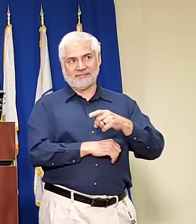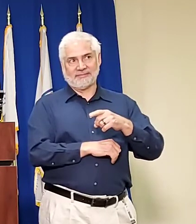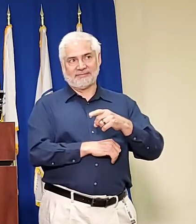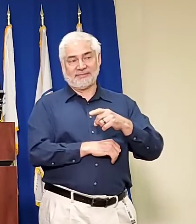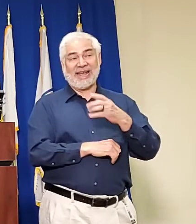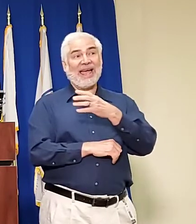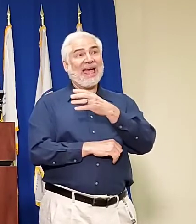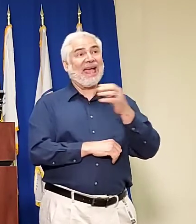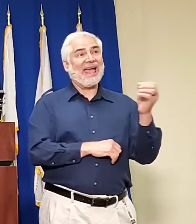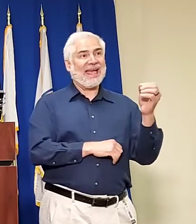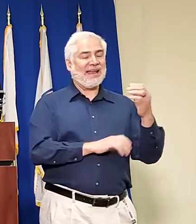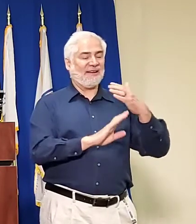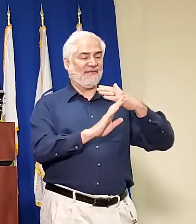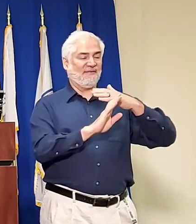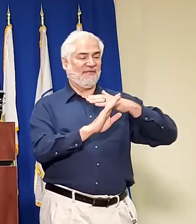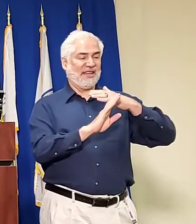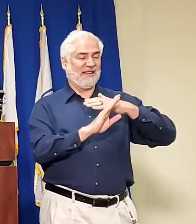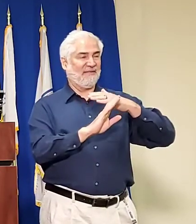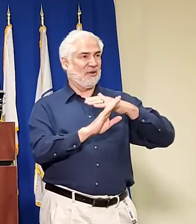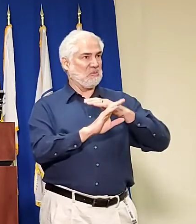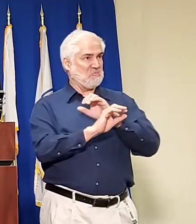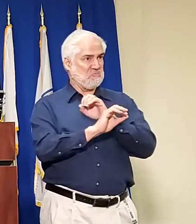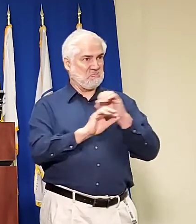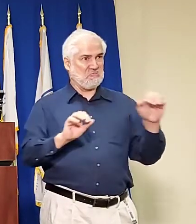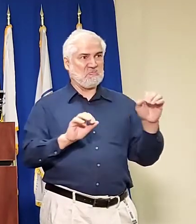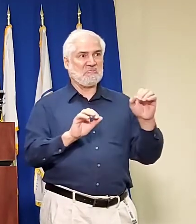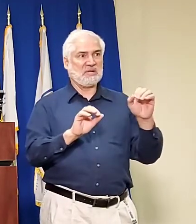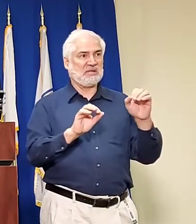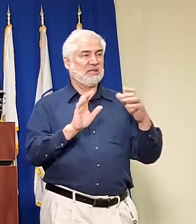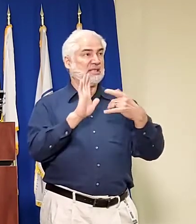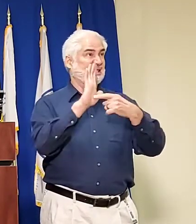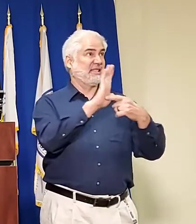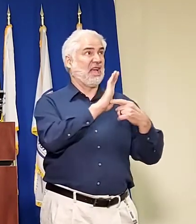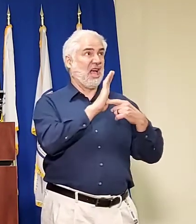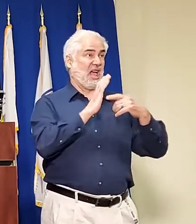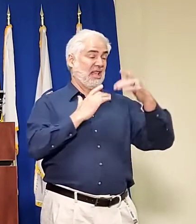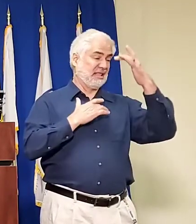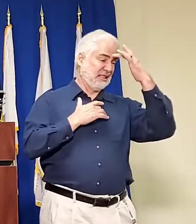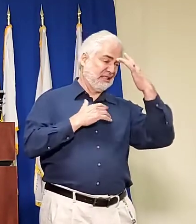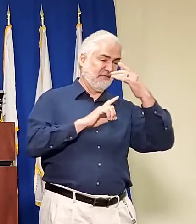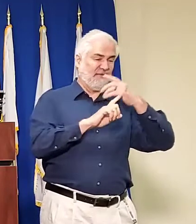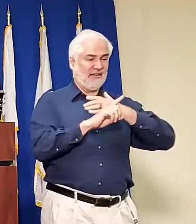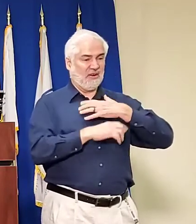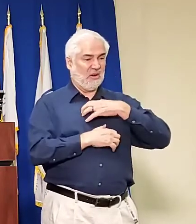and to be fever-free and symptom-free for at least 3 days.